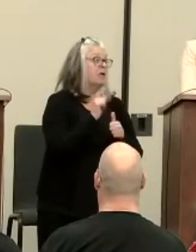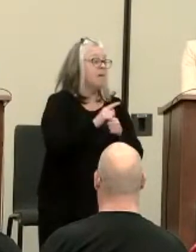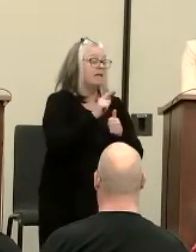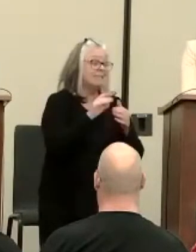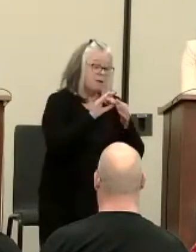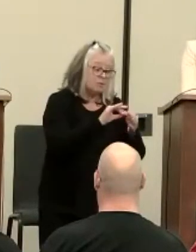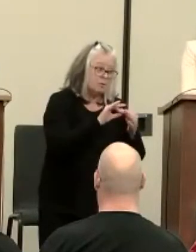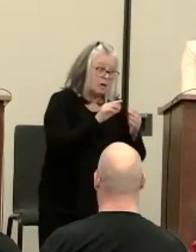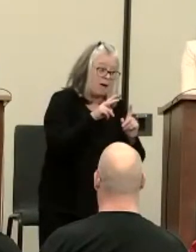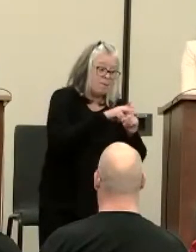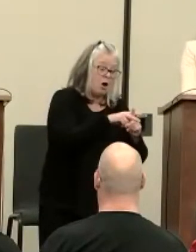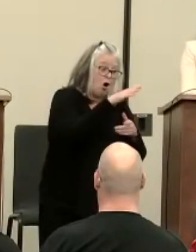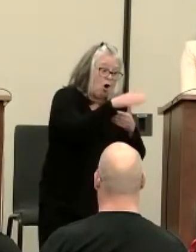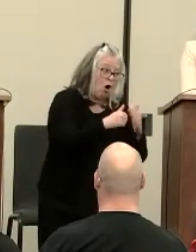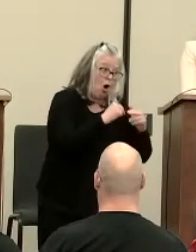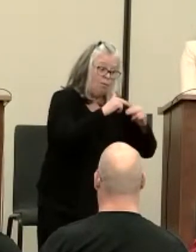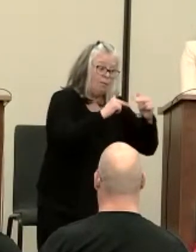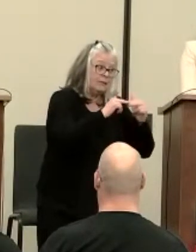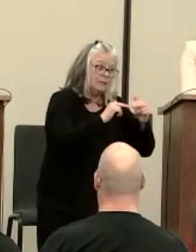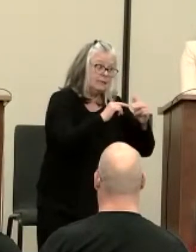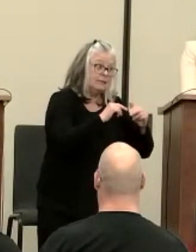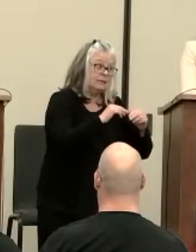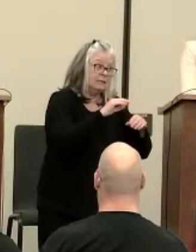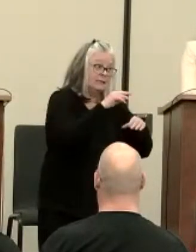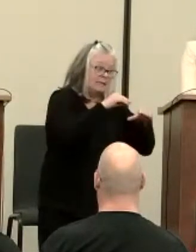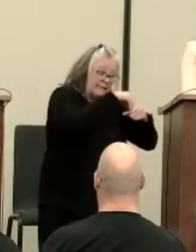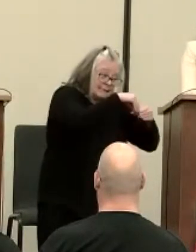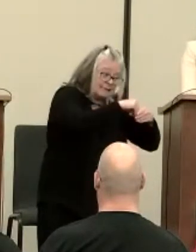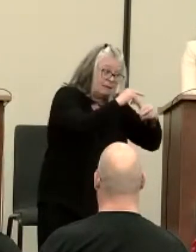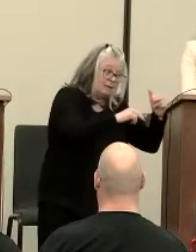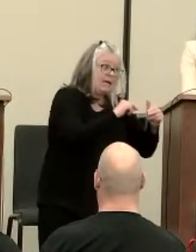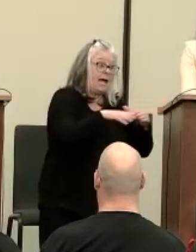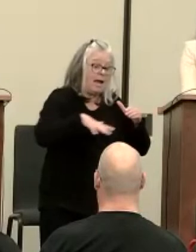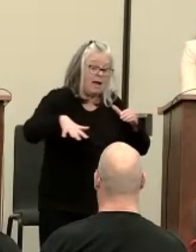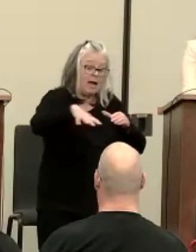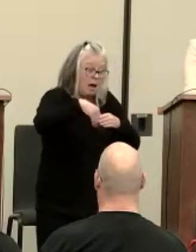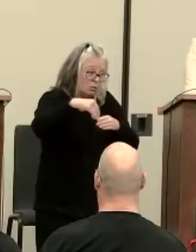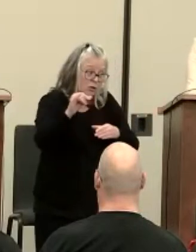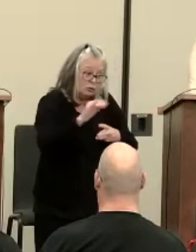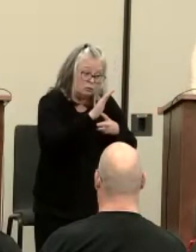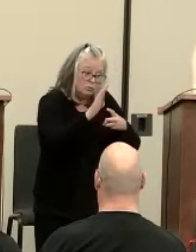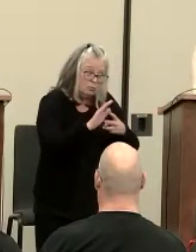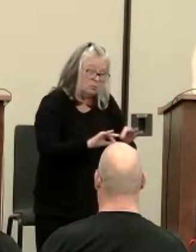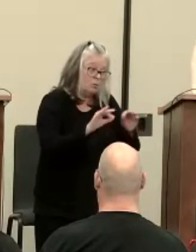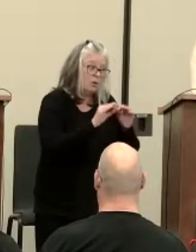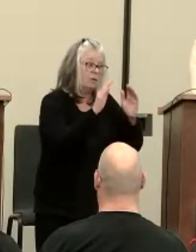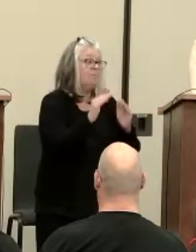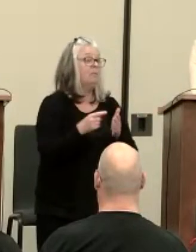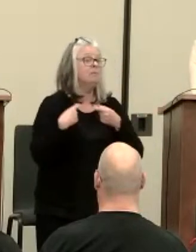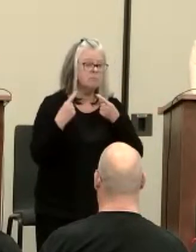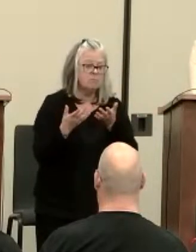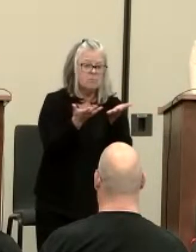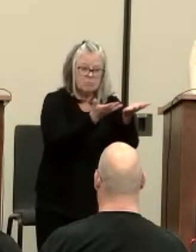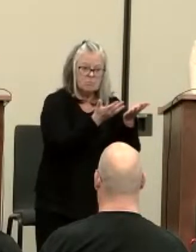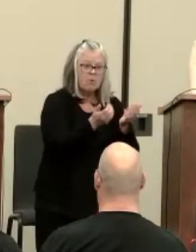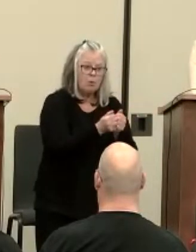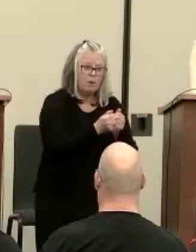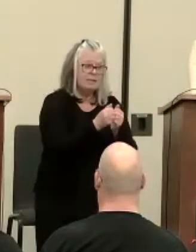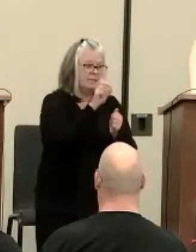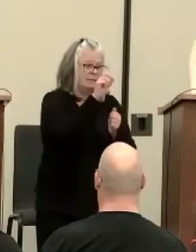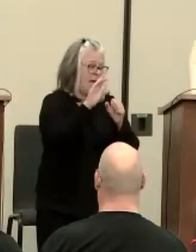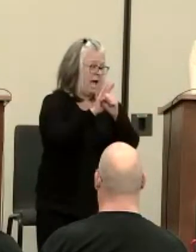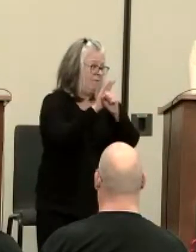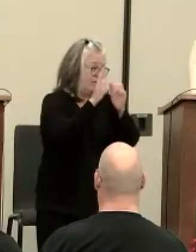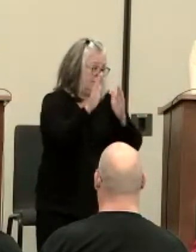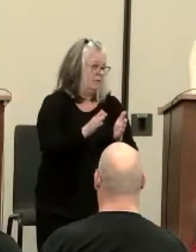construction, inside and out. In speaking with major disability advocates, there was an individual who helped